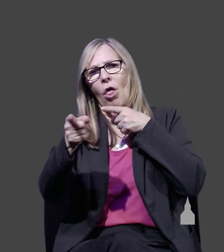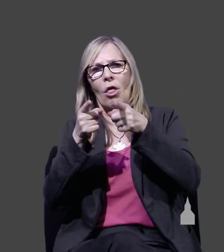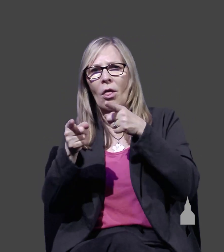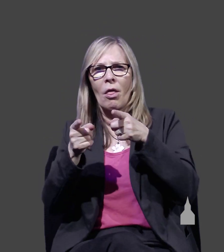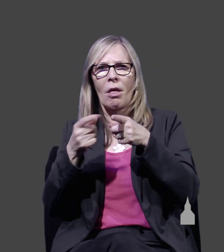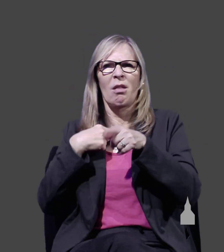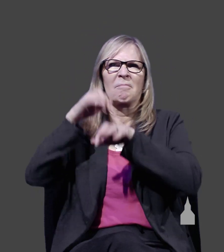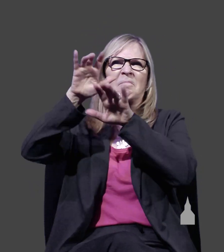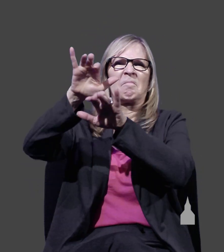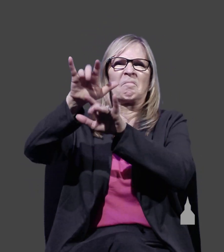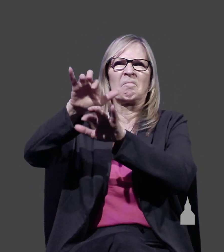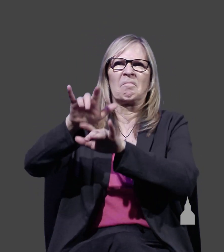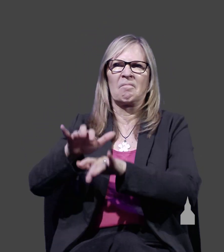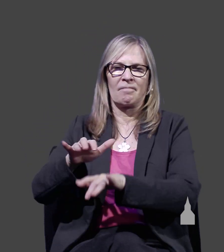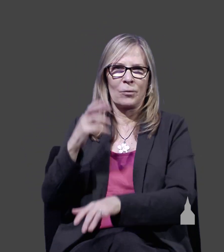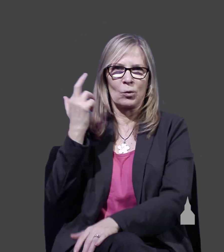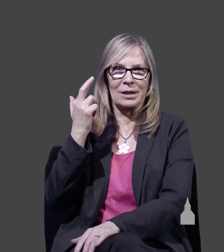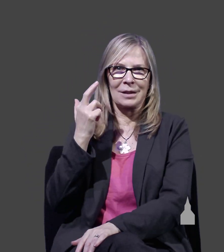words.